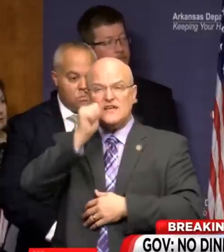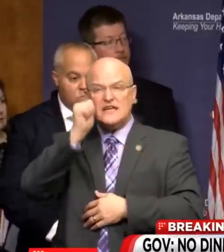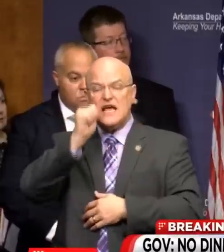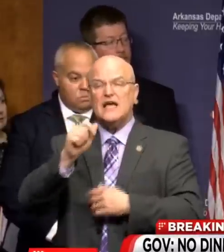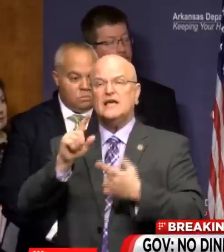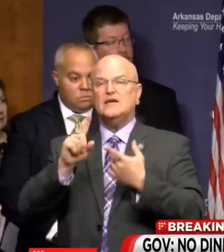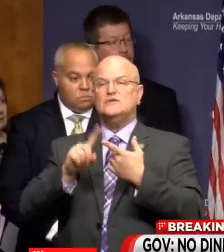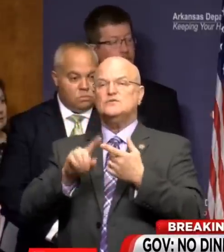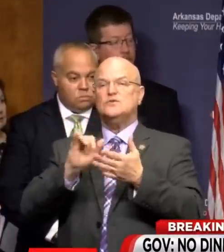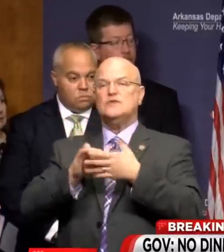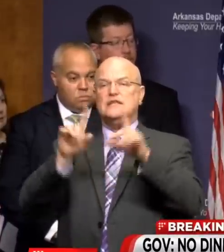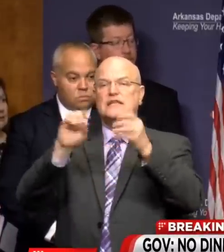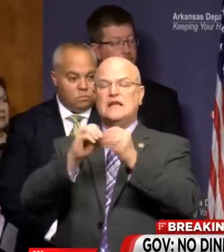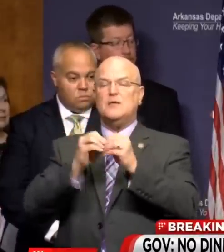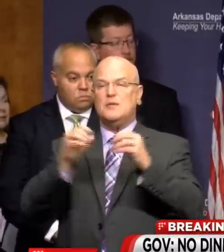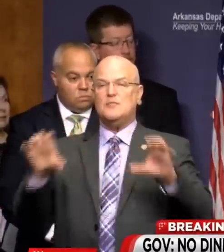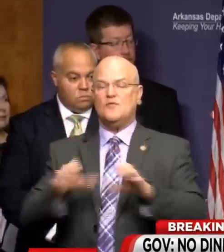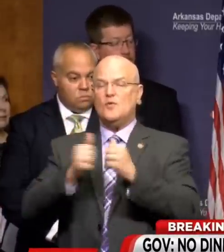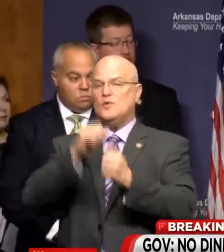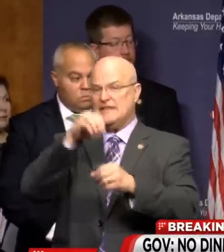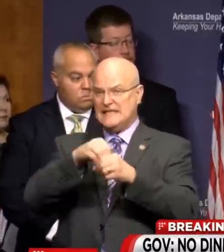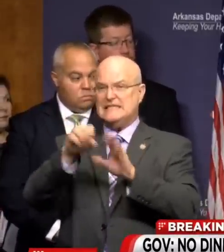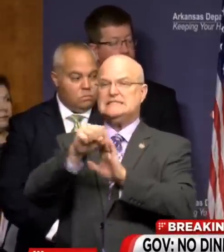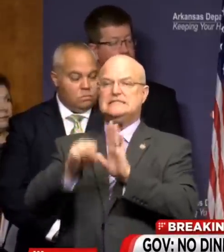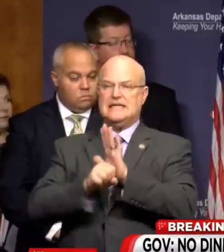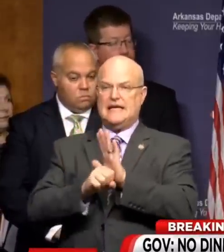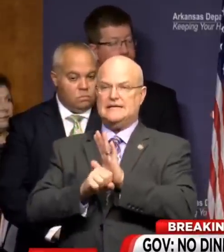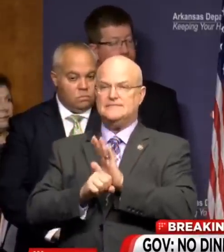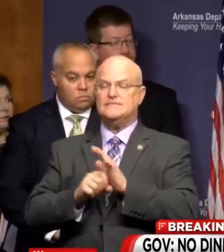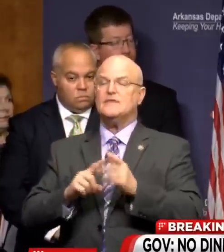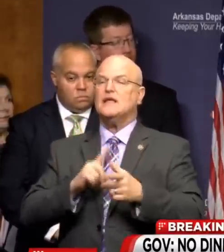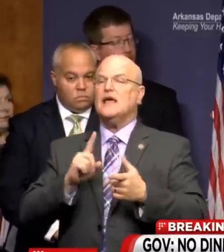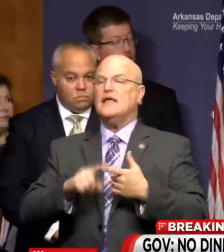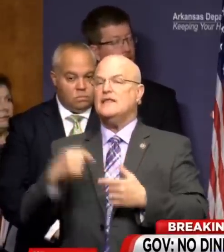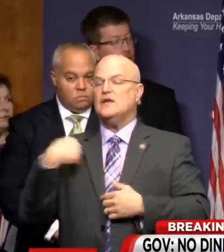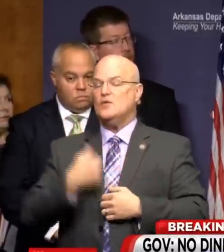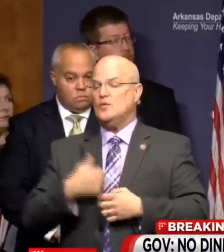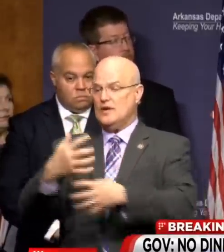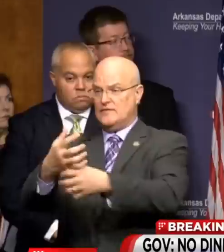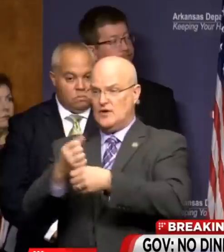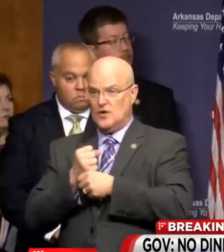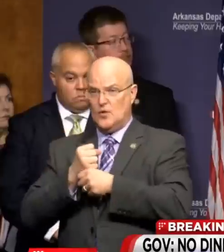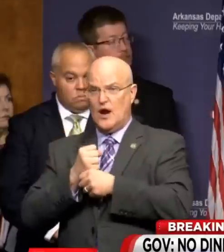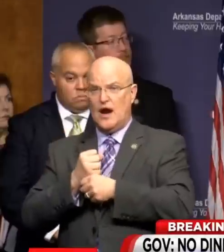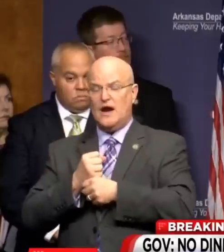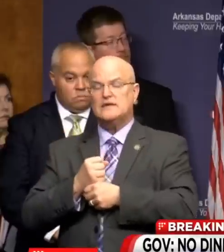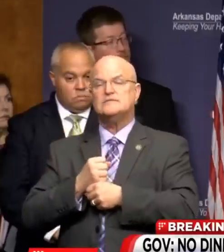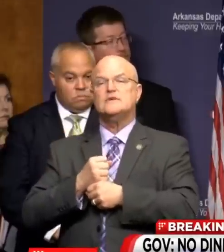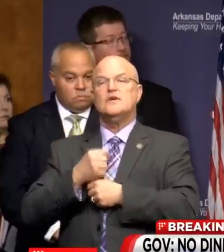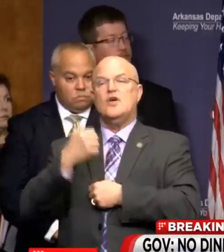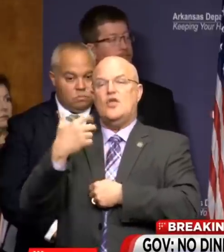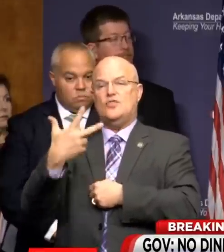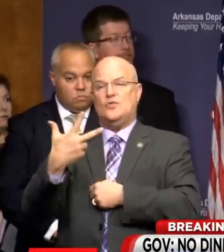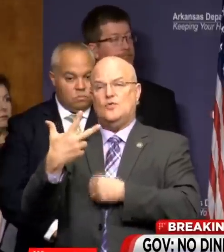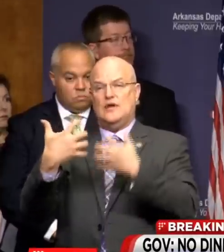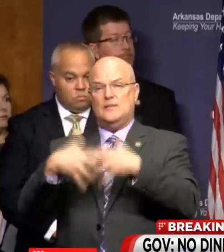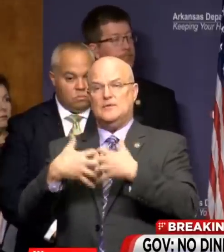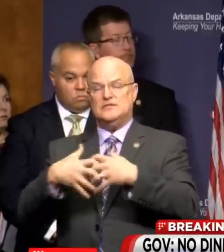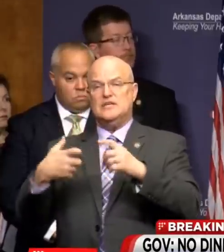the number that can be performed within state. And then we've acquired three machines